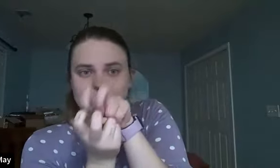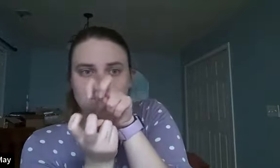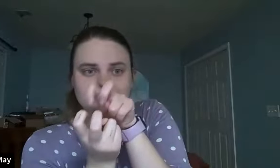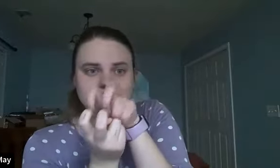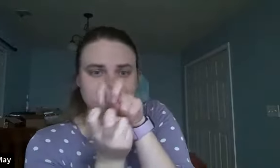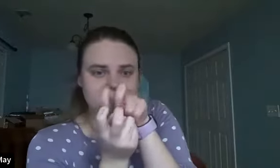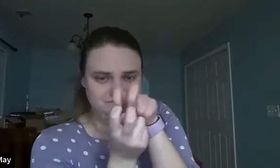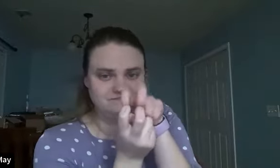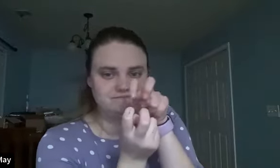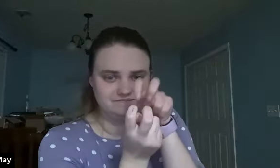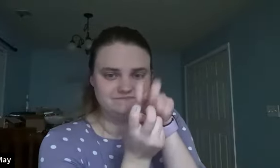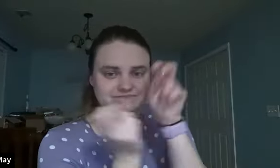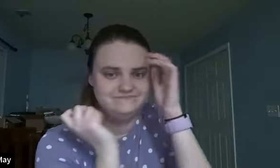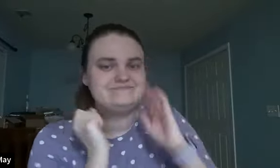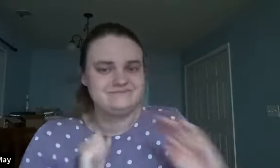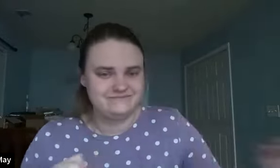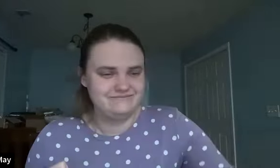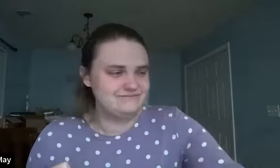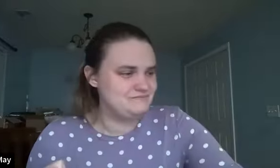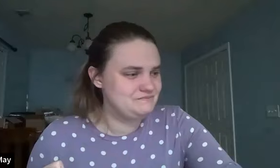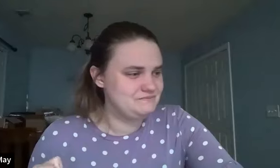Squirrel. And